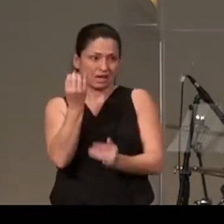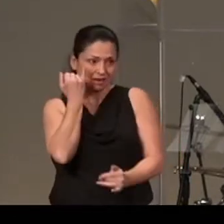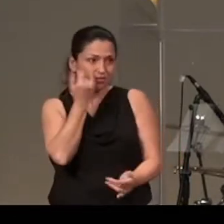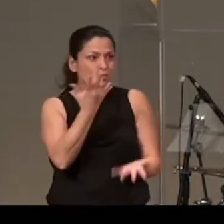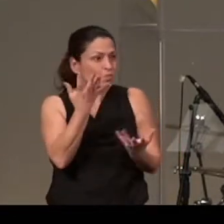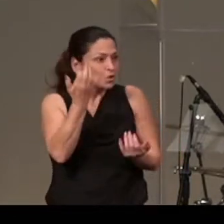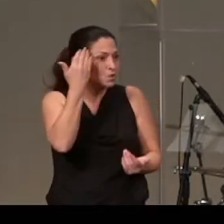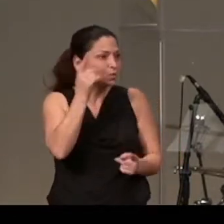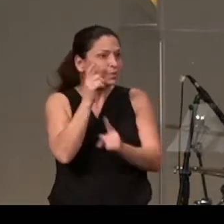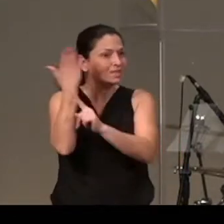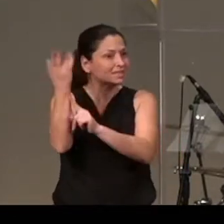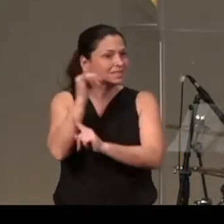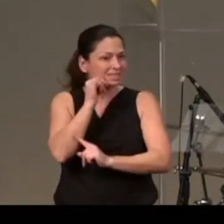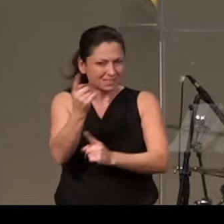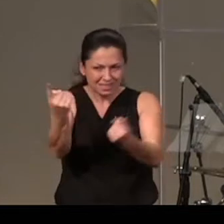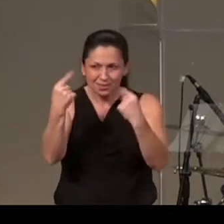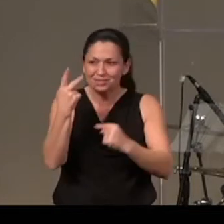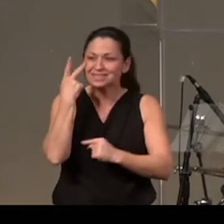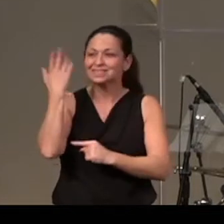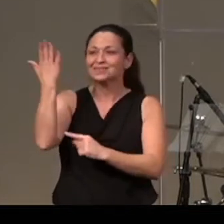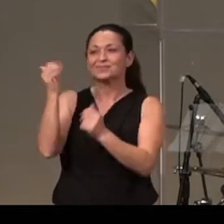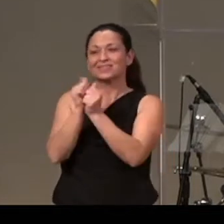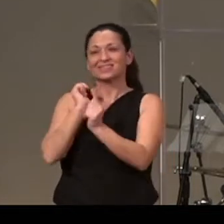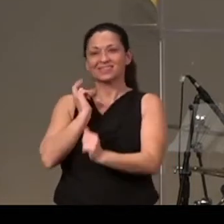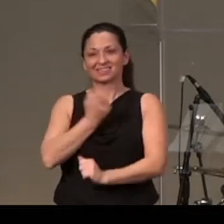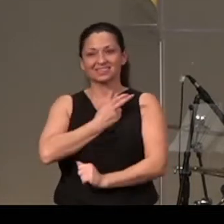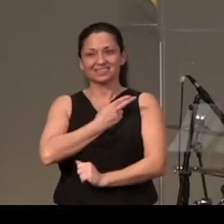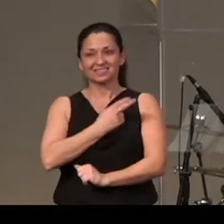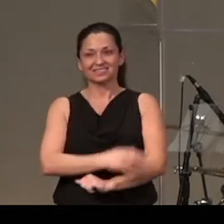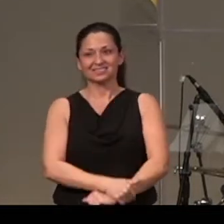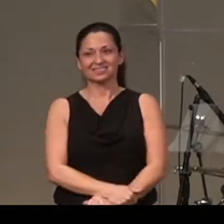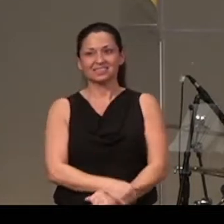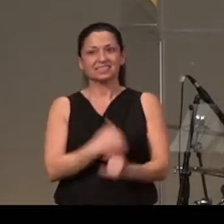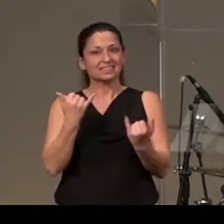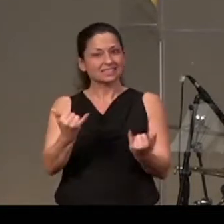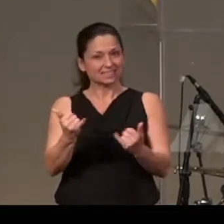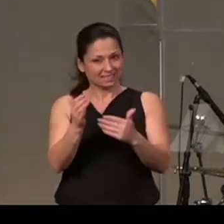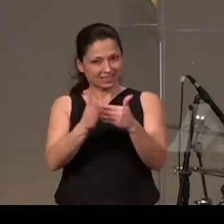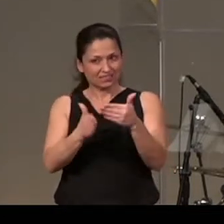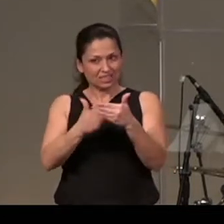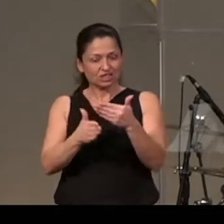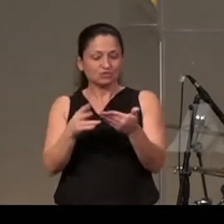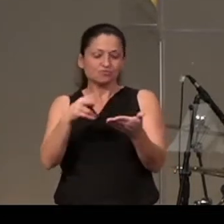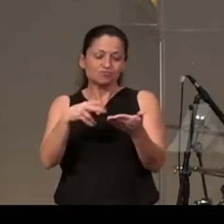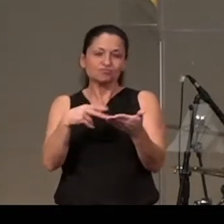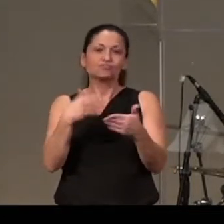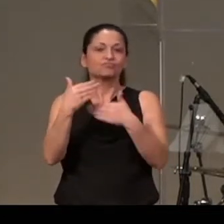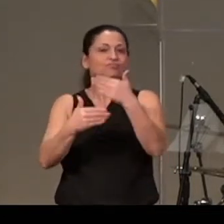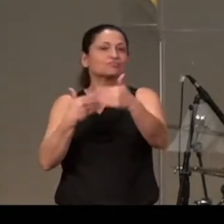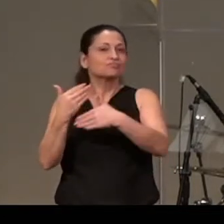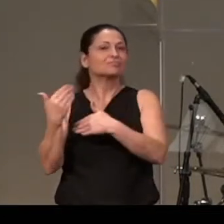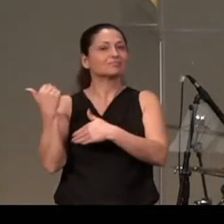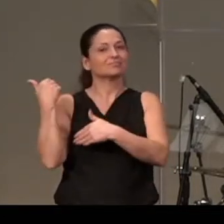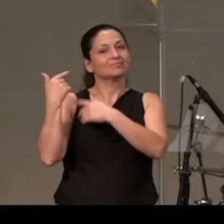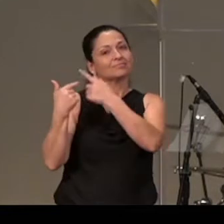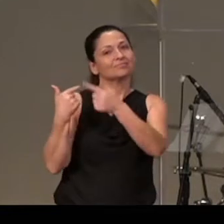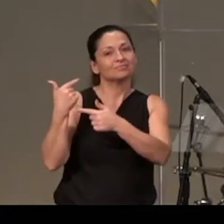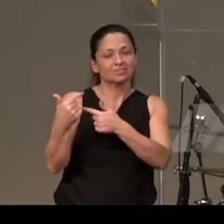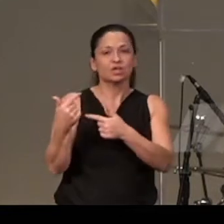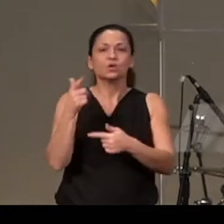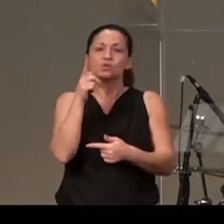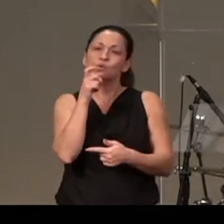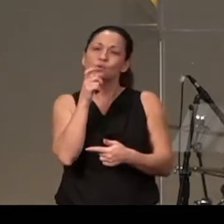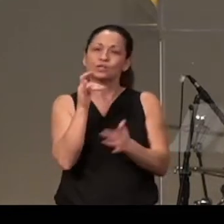him, come and see him with us. And so we're kind of finishing a series called, Who Does Jesus Think He Is? And so we walked through the